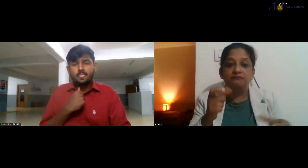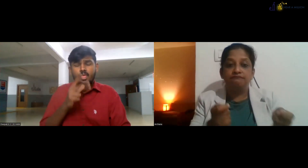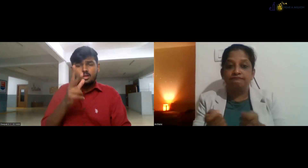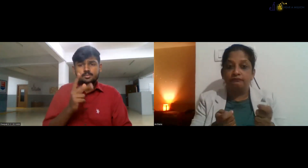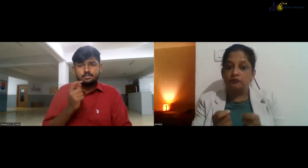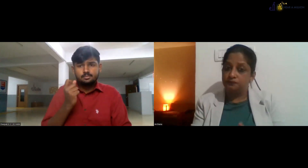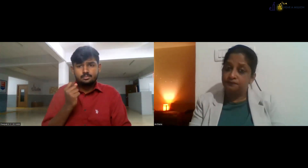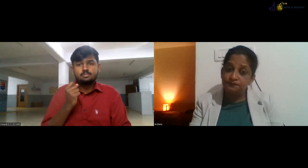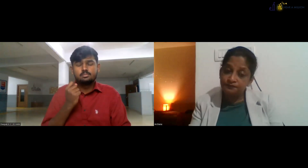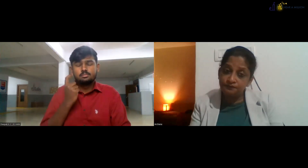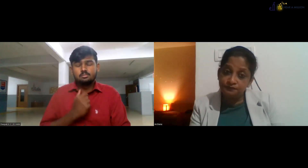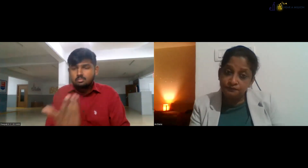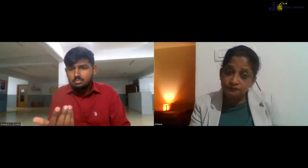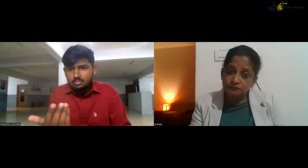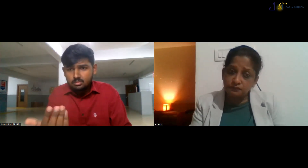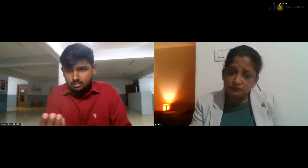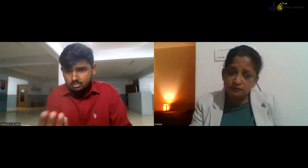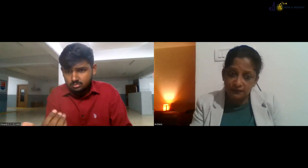do face.